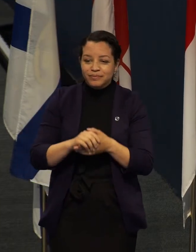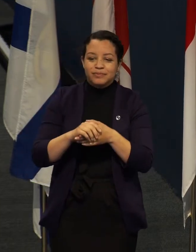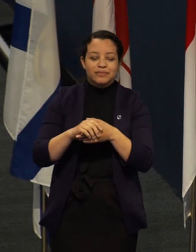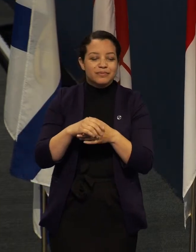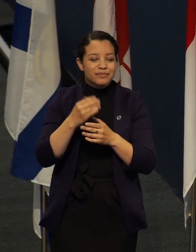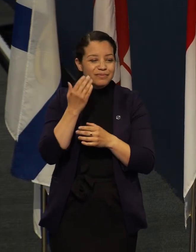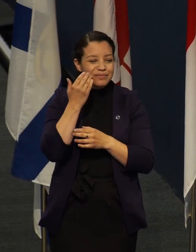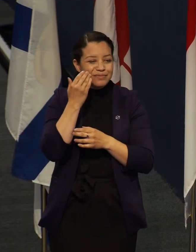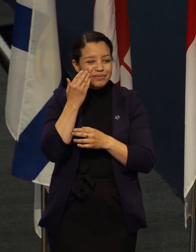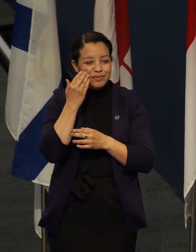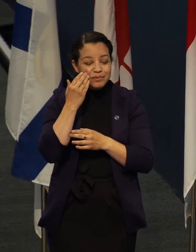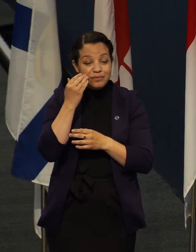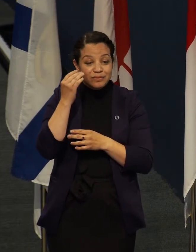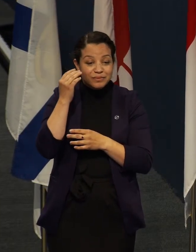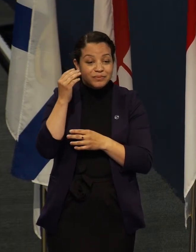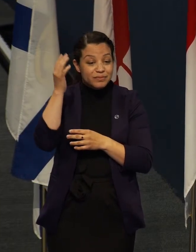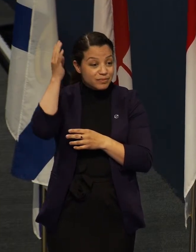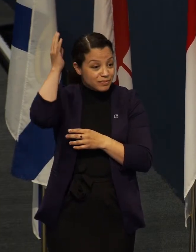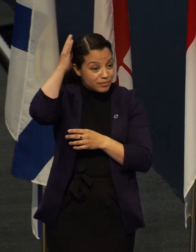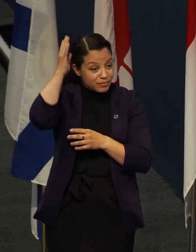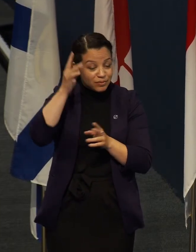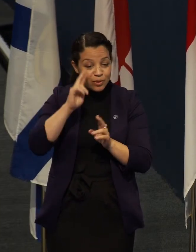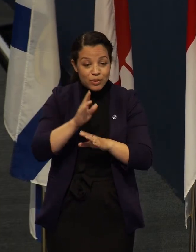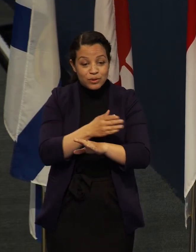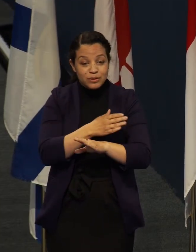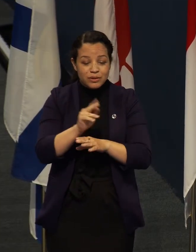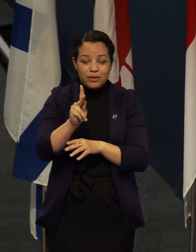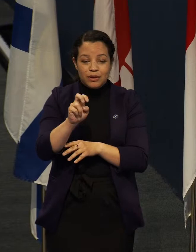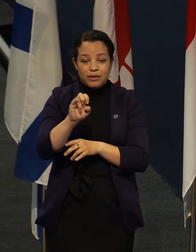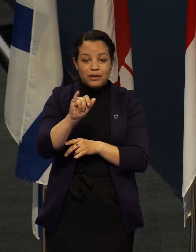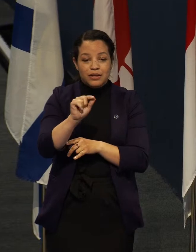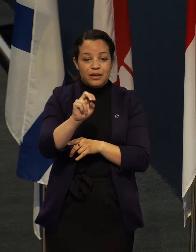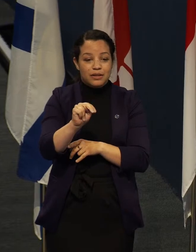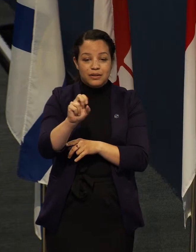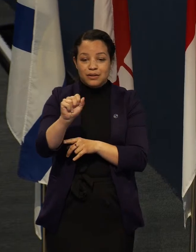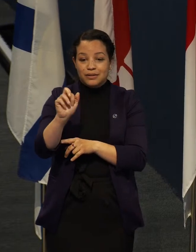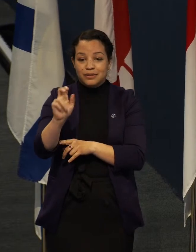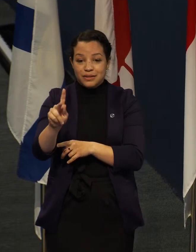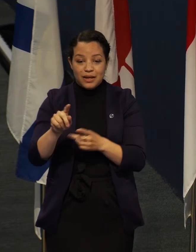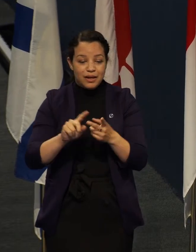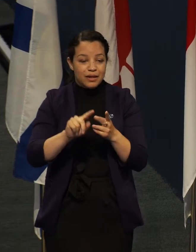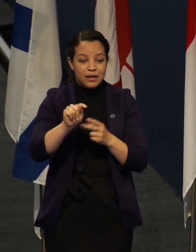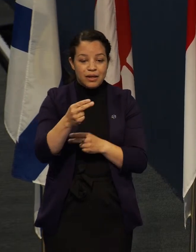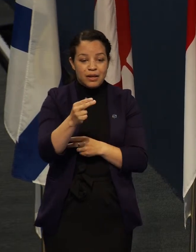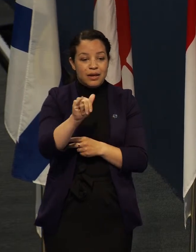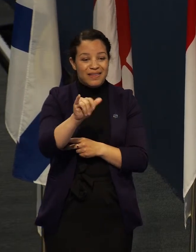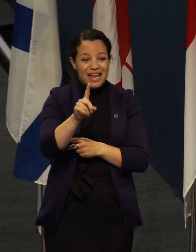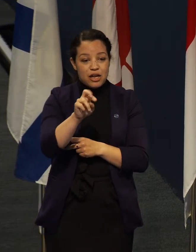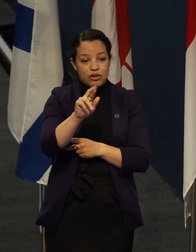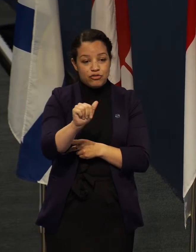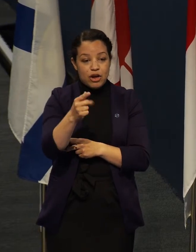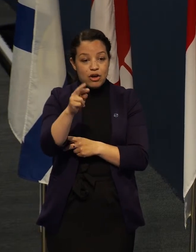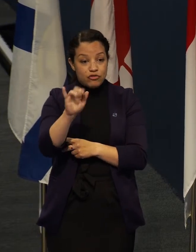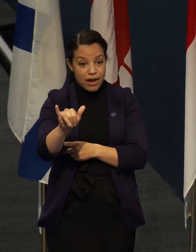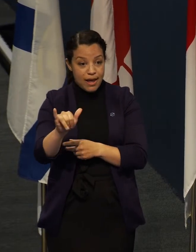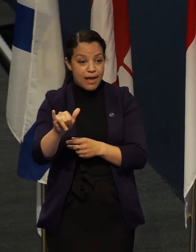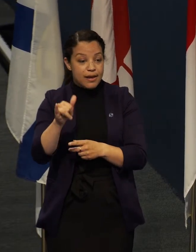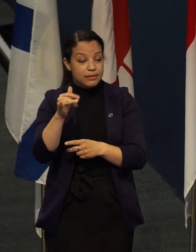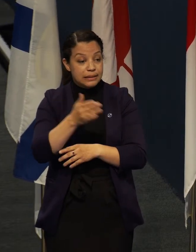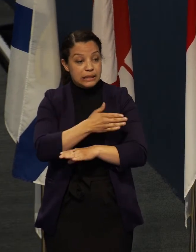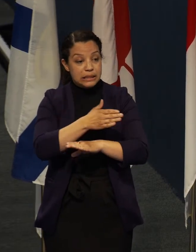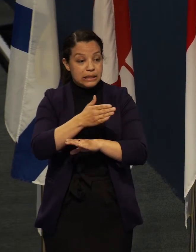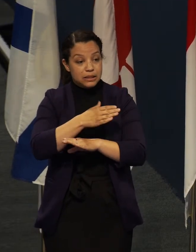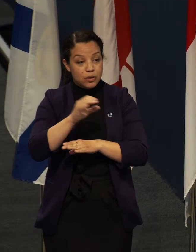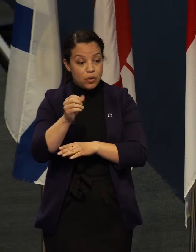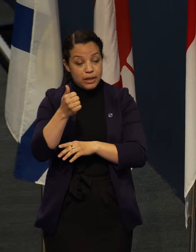for performing the Mi'kmaq Honor Song, and Thader Gray with Kayla James on keyboard for singing O